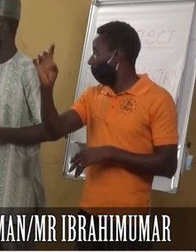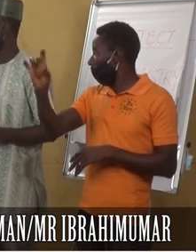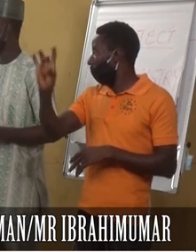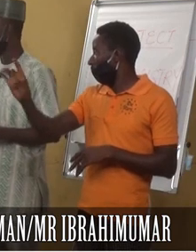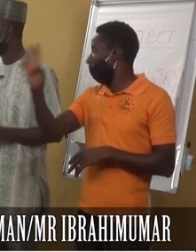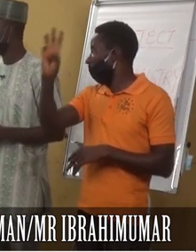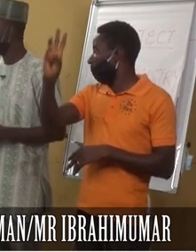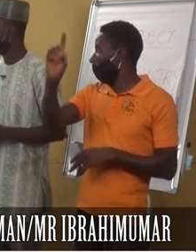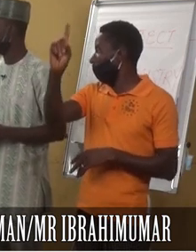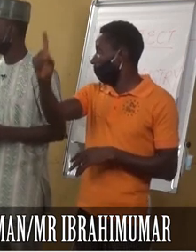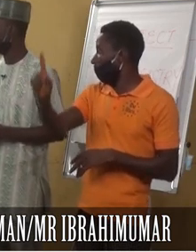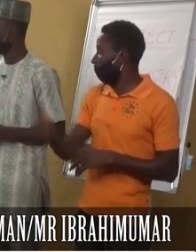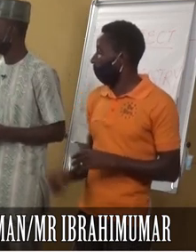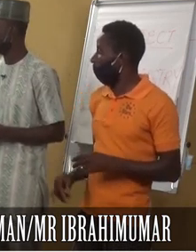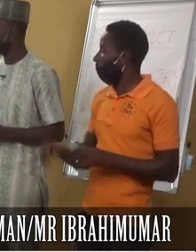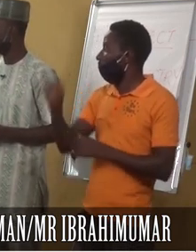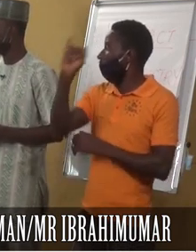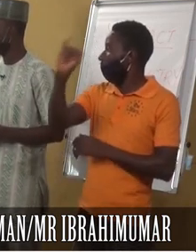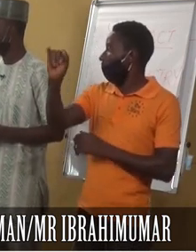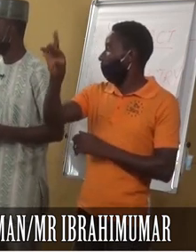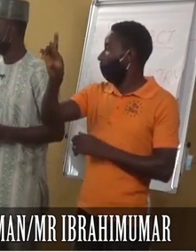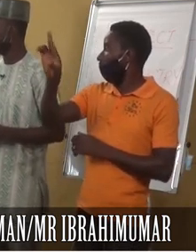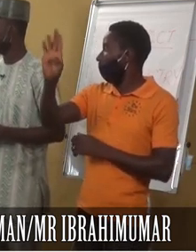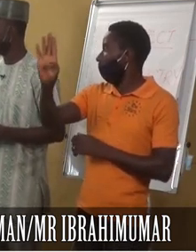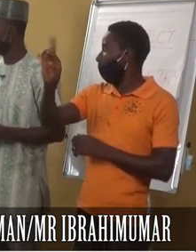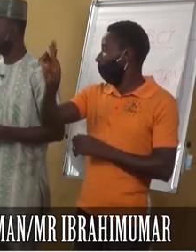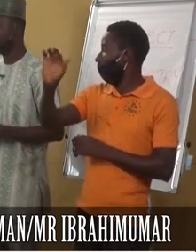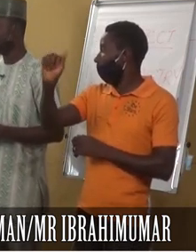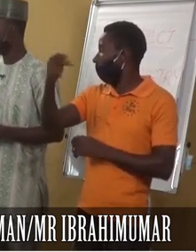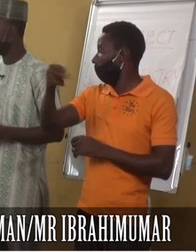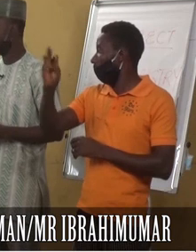080-2659-8861. Mr. Philip Mamman, his number is